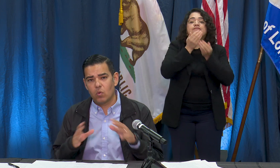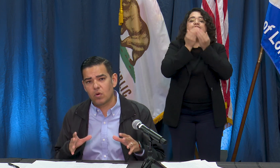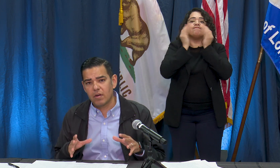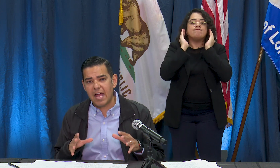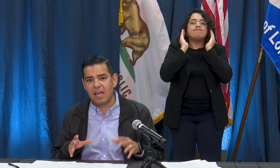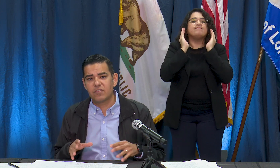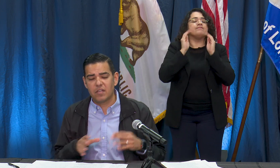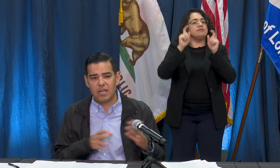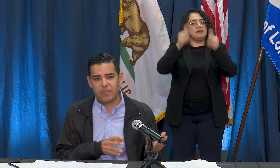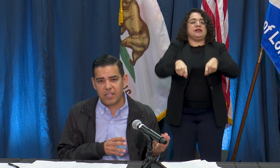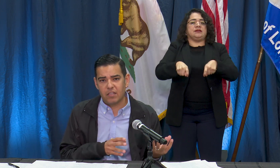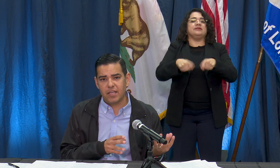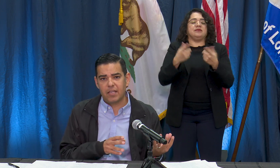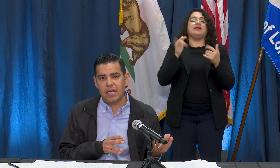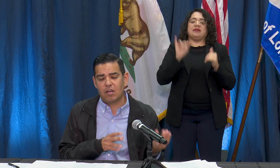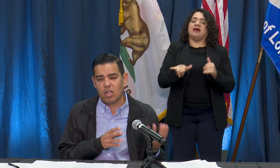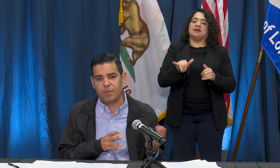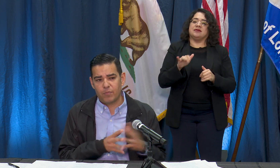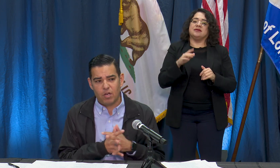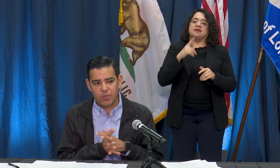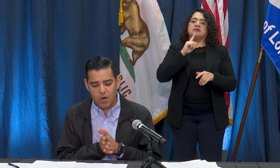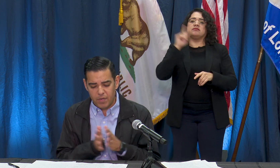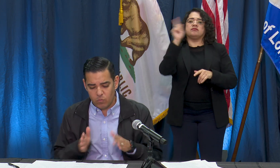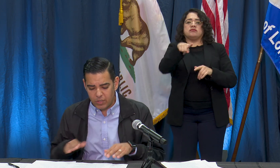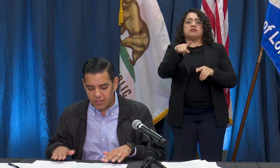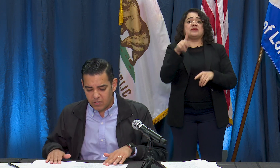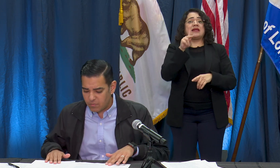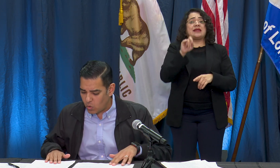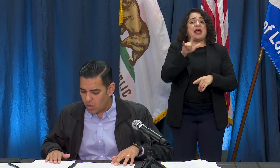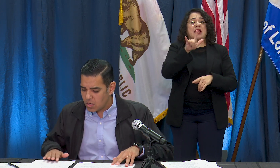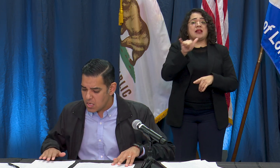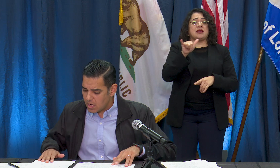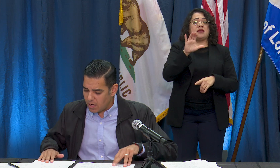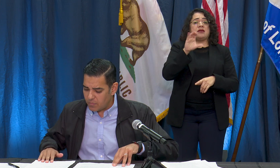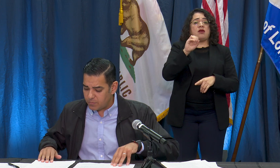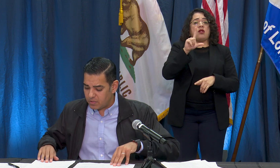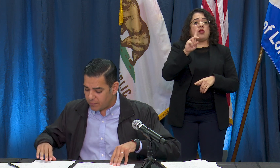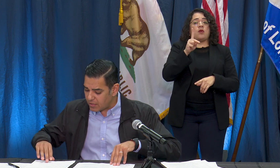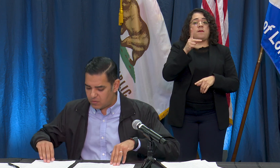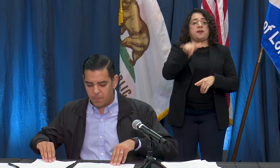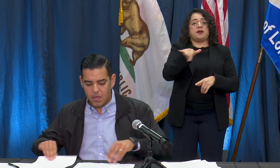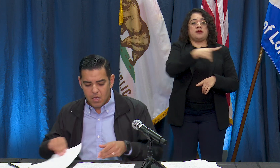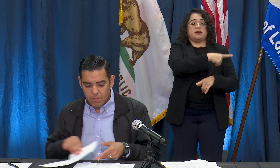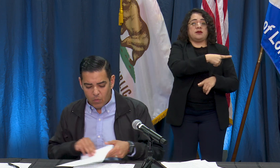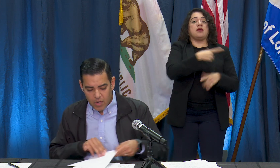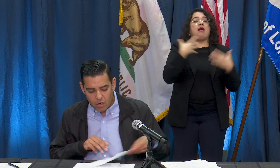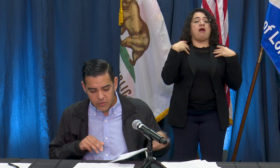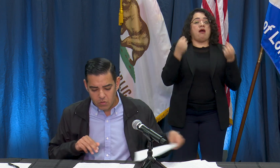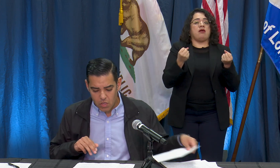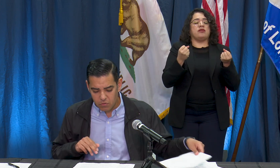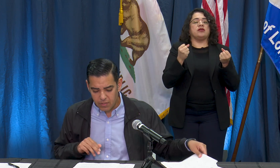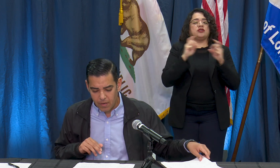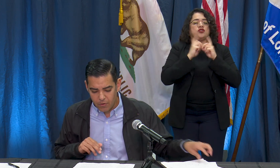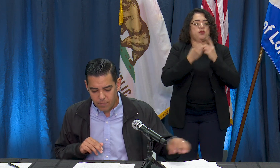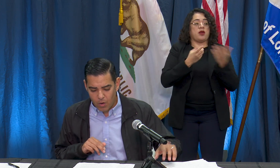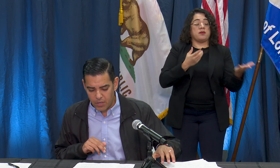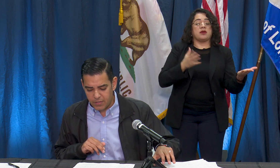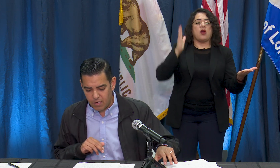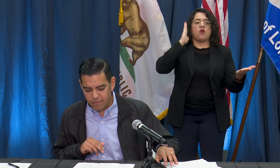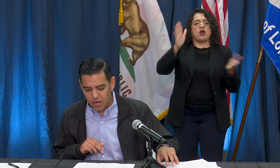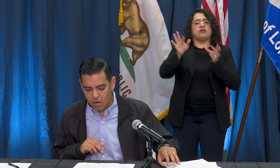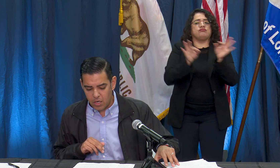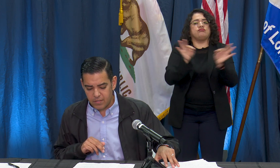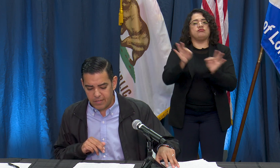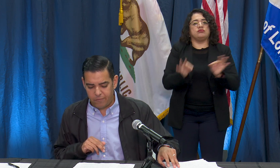what the order has. And Kelly Colopy from the Health Department will get into some more specifics. But I want to also note some other